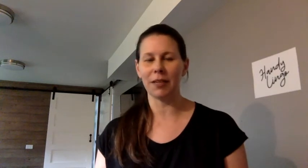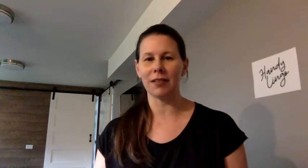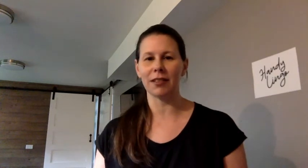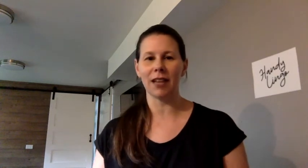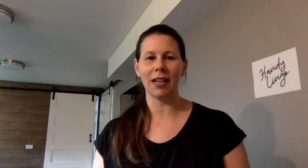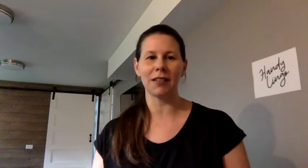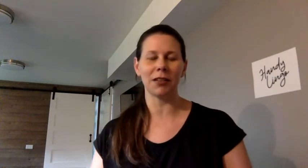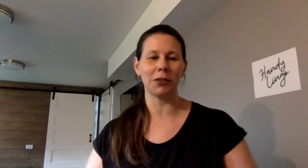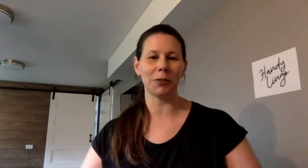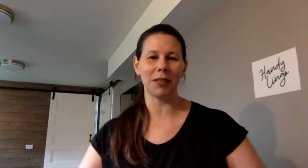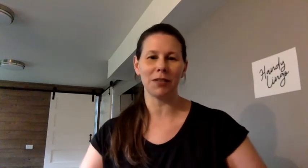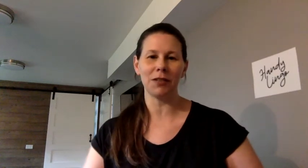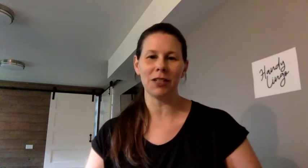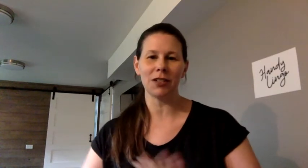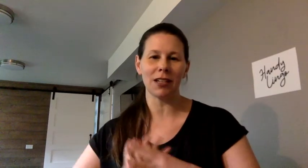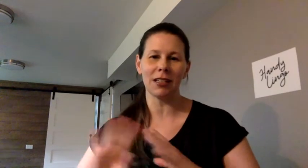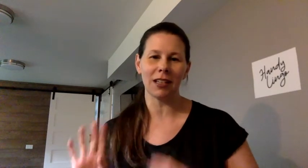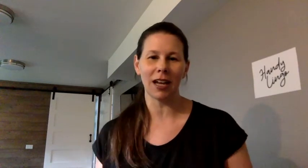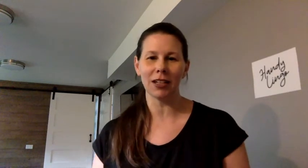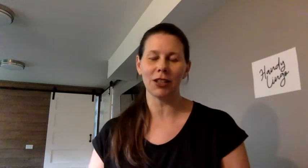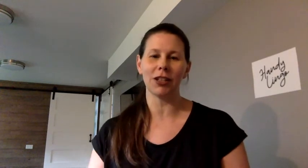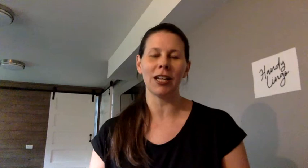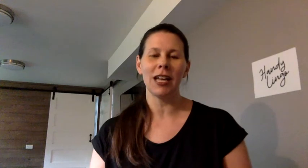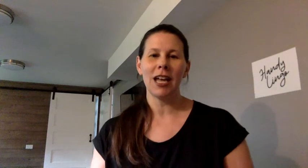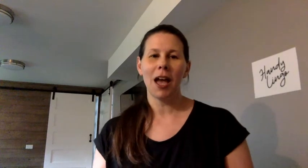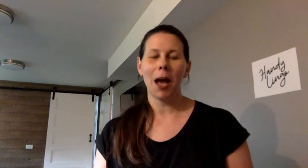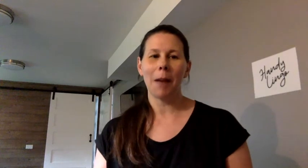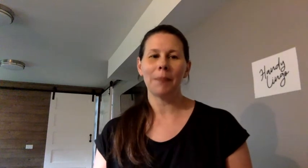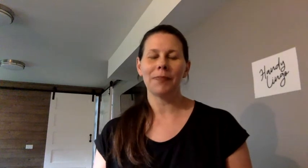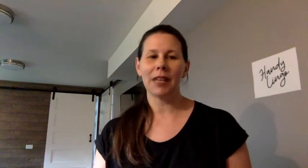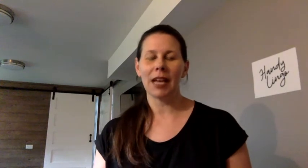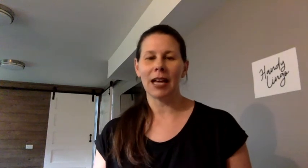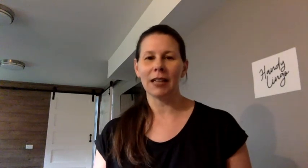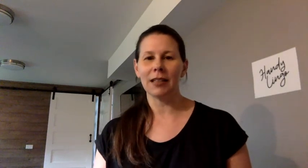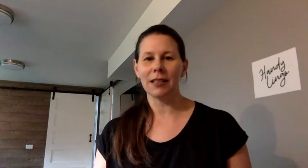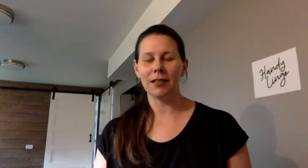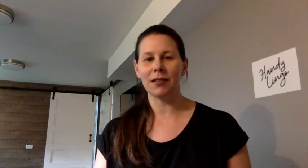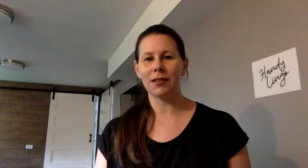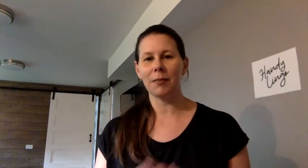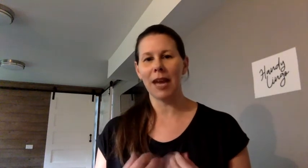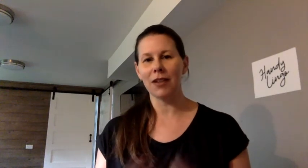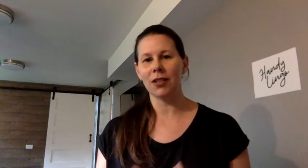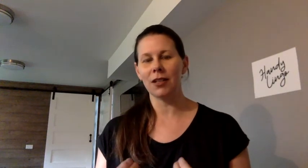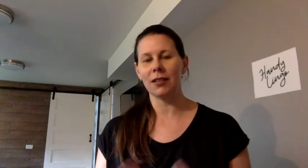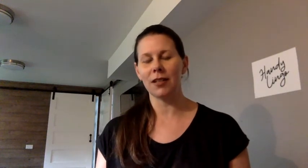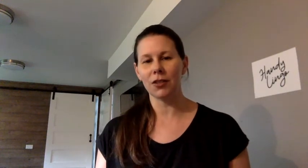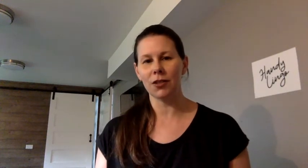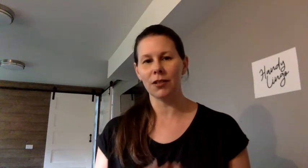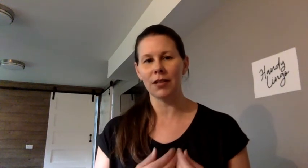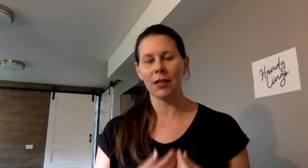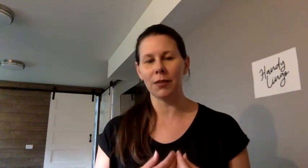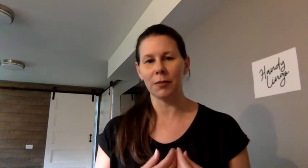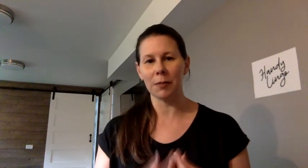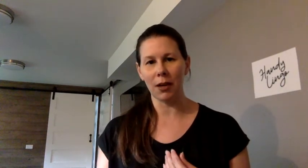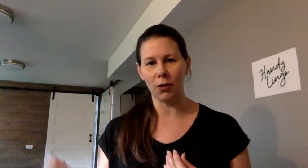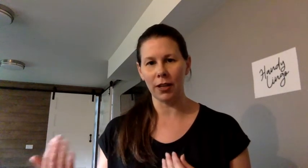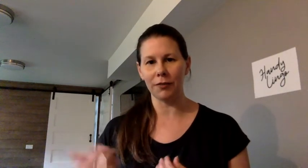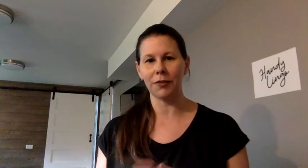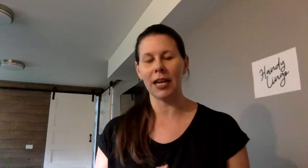basic signs. I learned the Pledge of Allegiance, anything I could learn. And this passion and this interest stayed with me my whole life. And